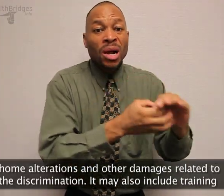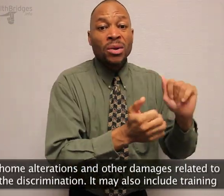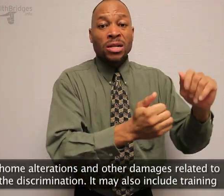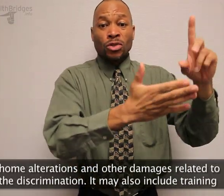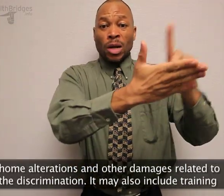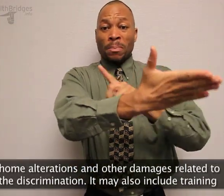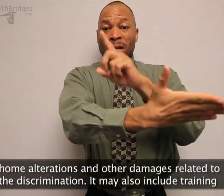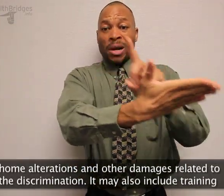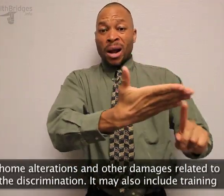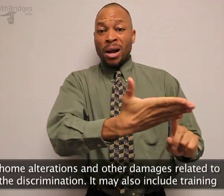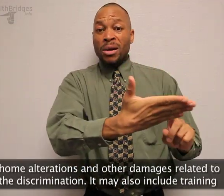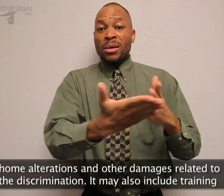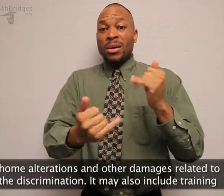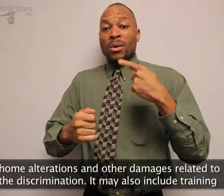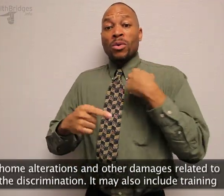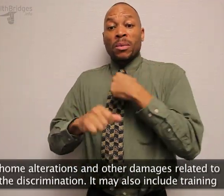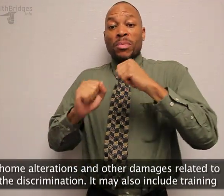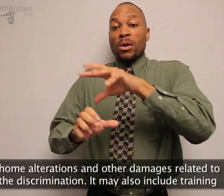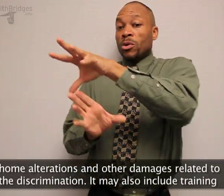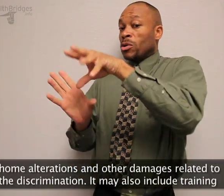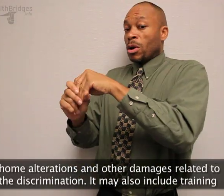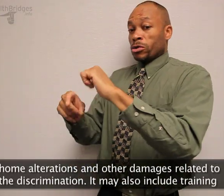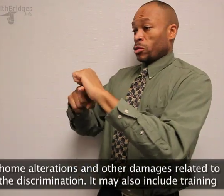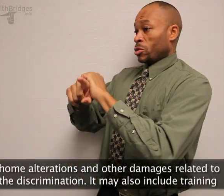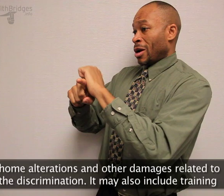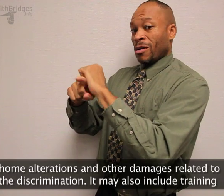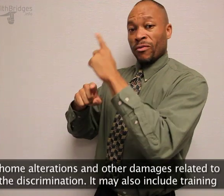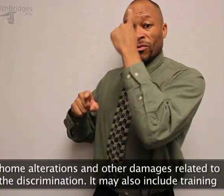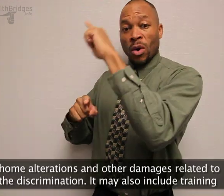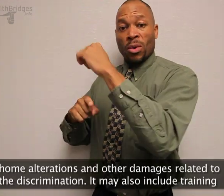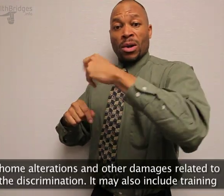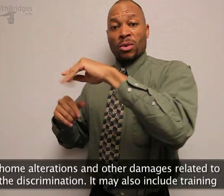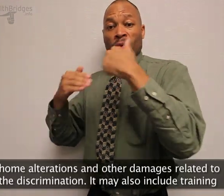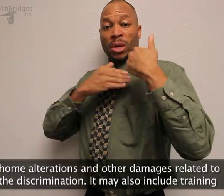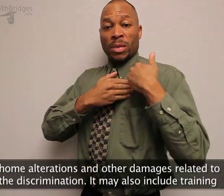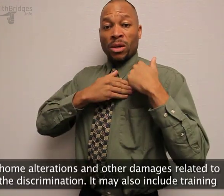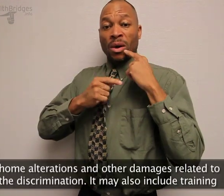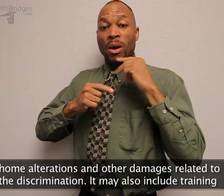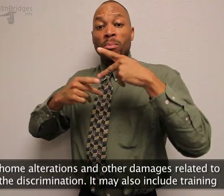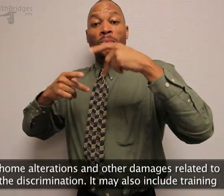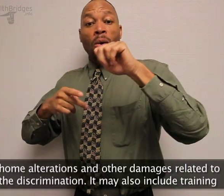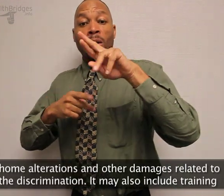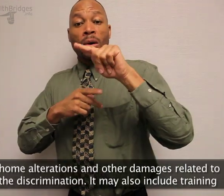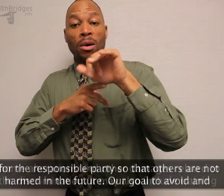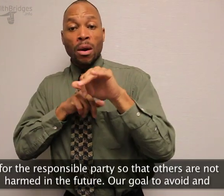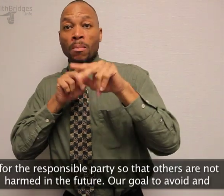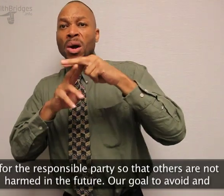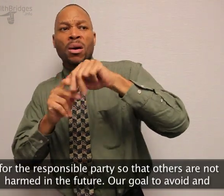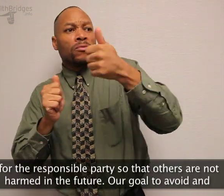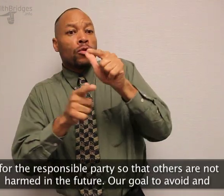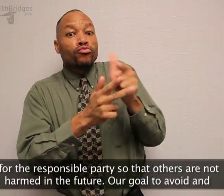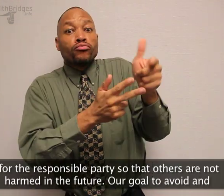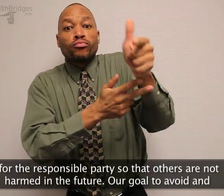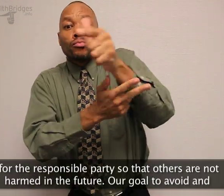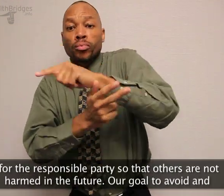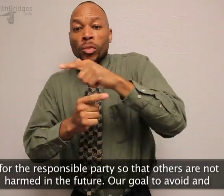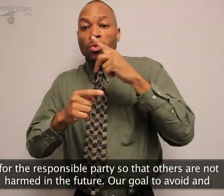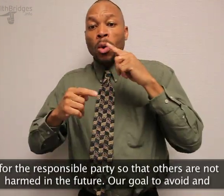damages related to the discrimination. It may also include training for the responsible party so that